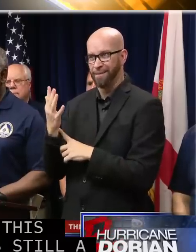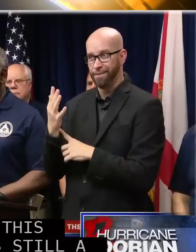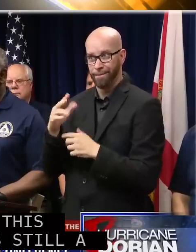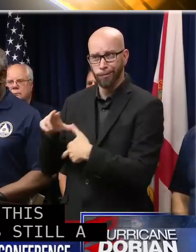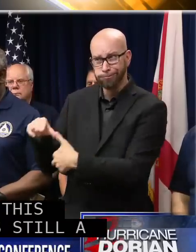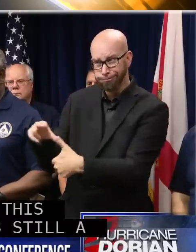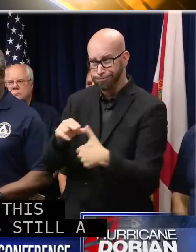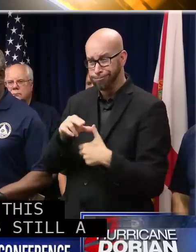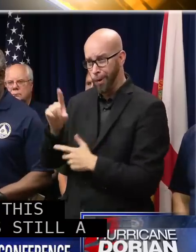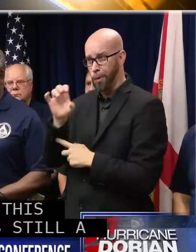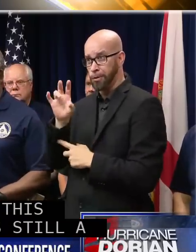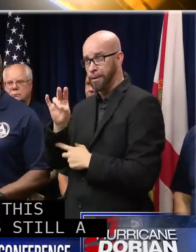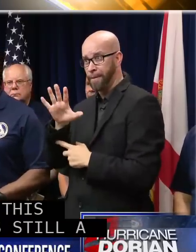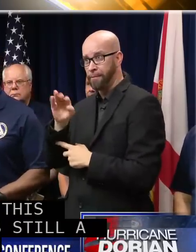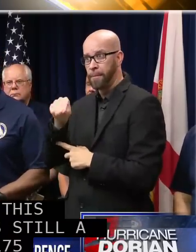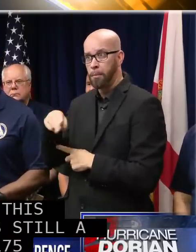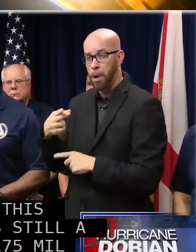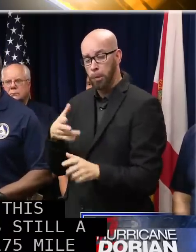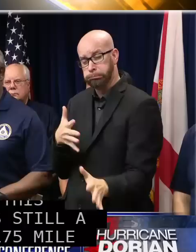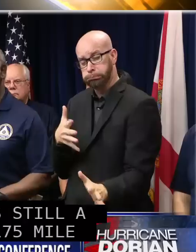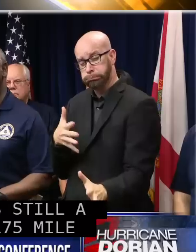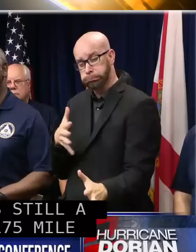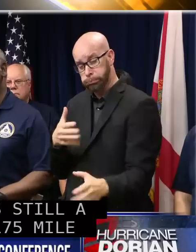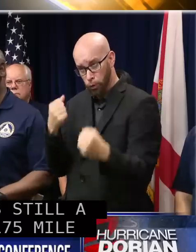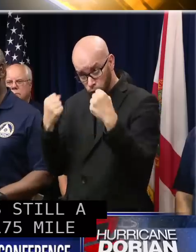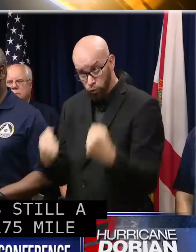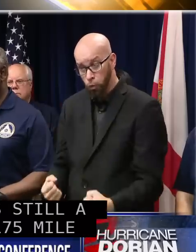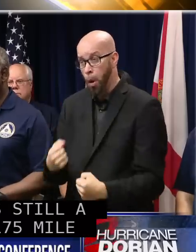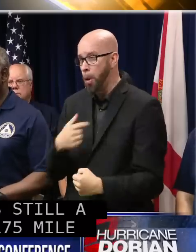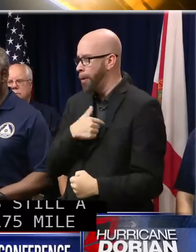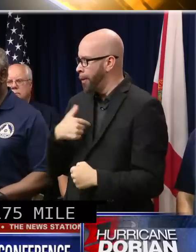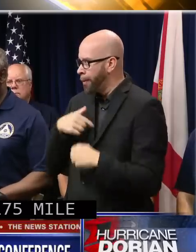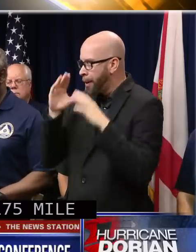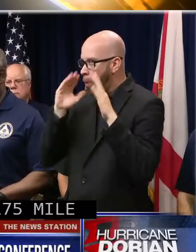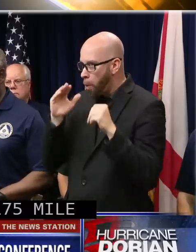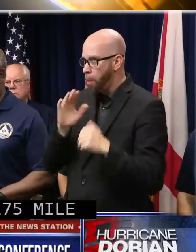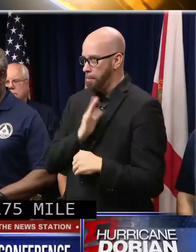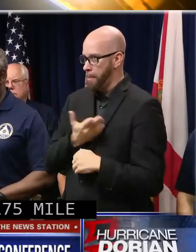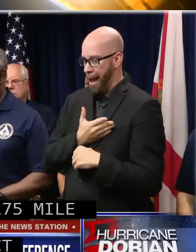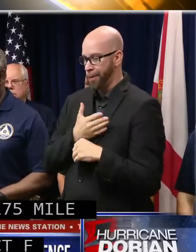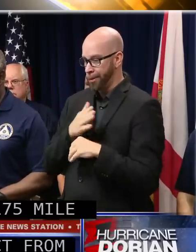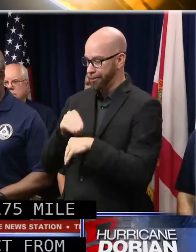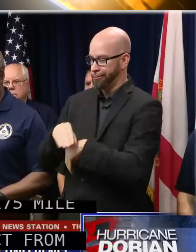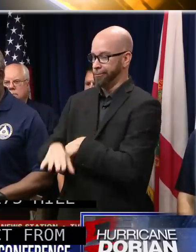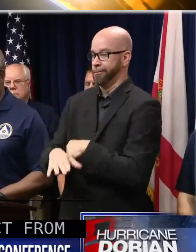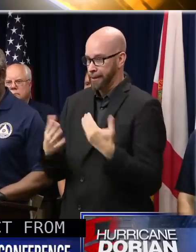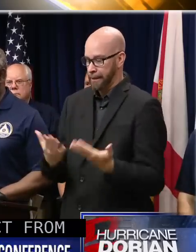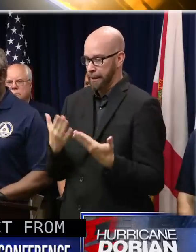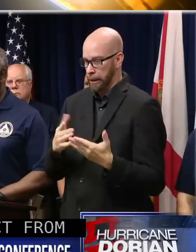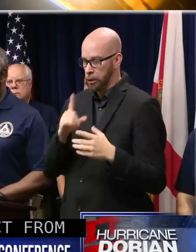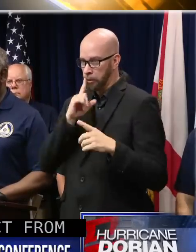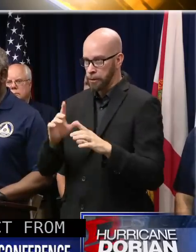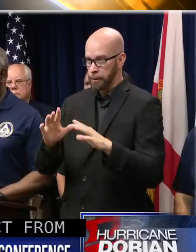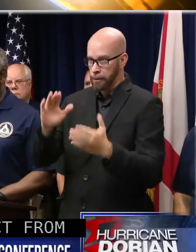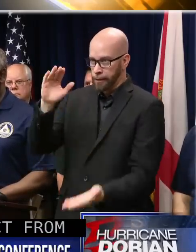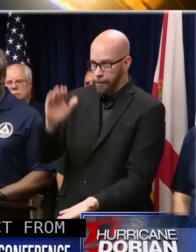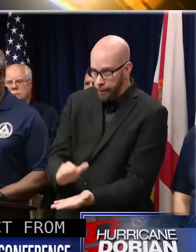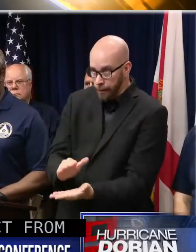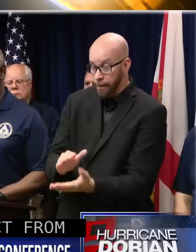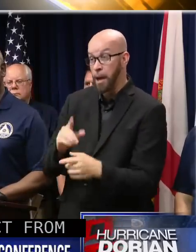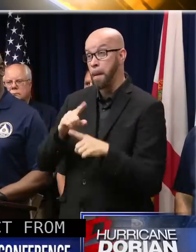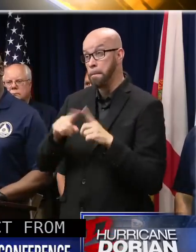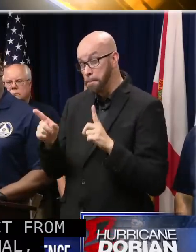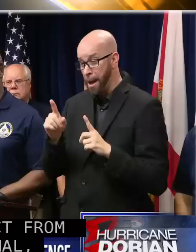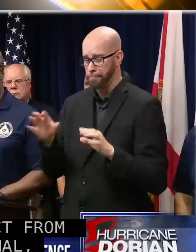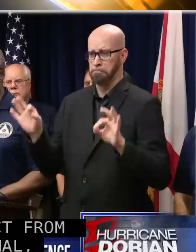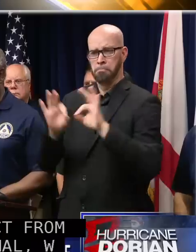winds. While we hope the impact from the storm will be minimal, we must continue to prepare as this